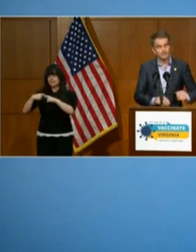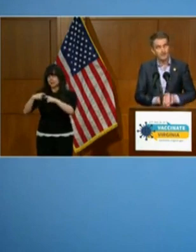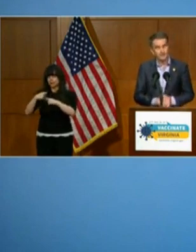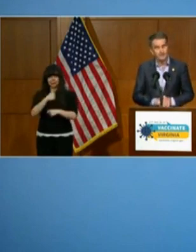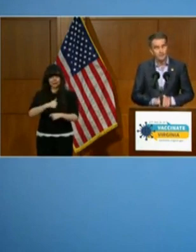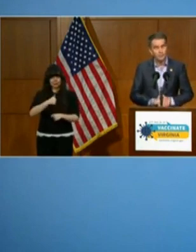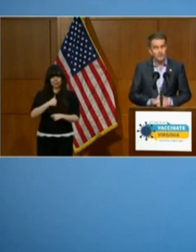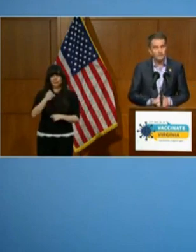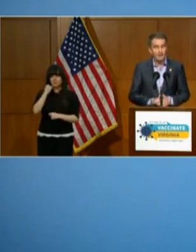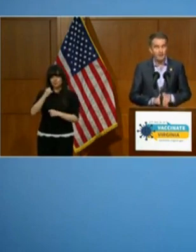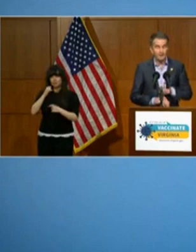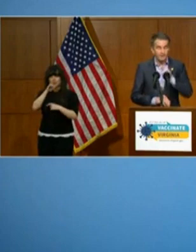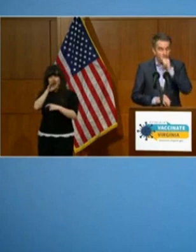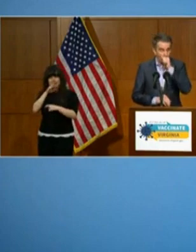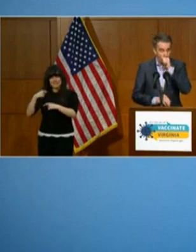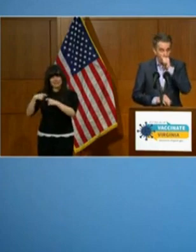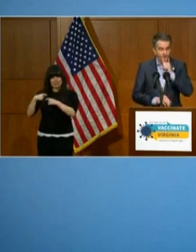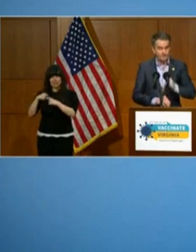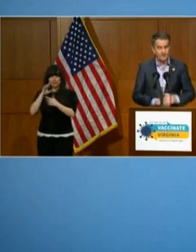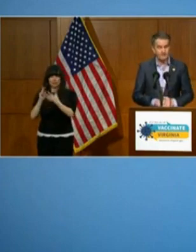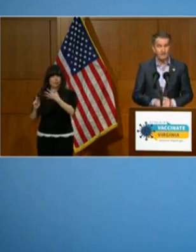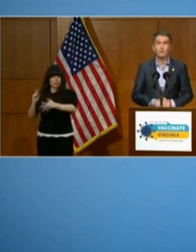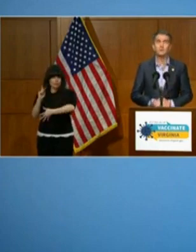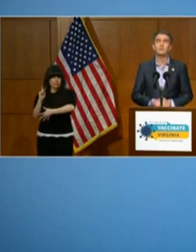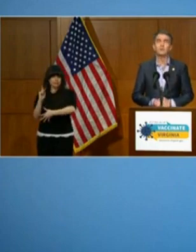apologize. We have hired